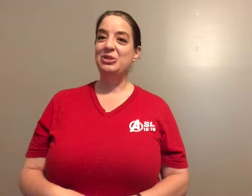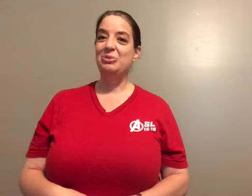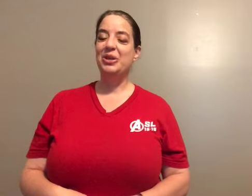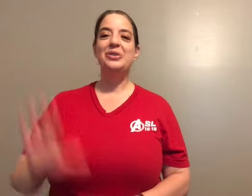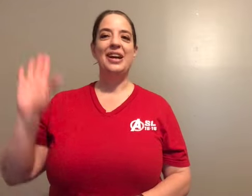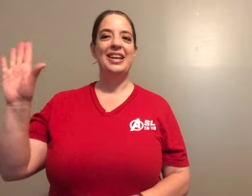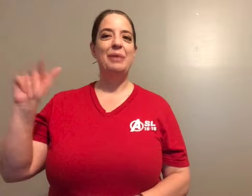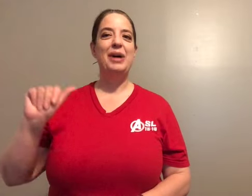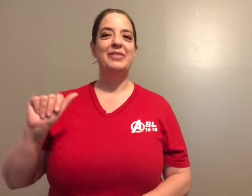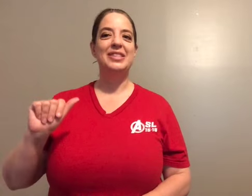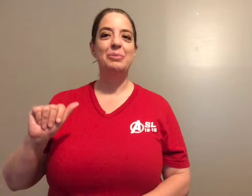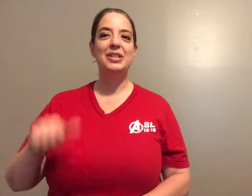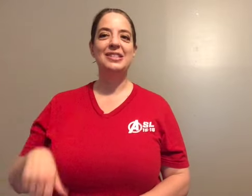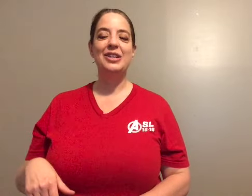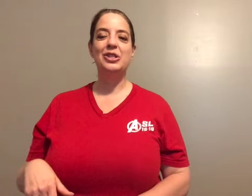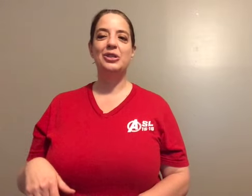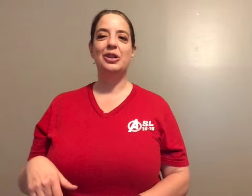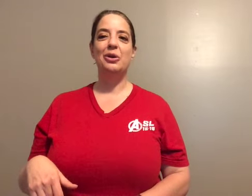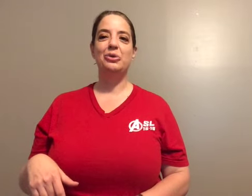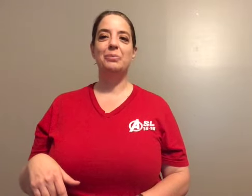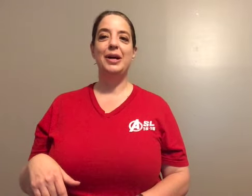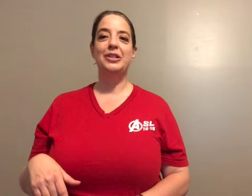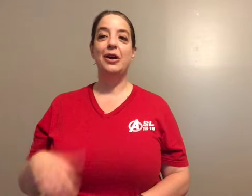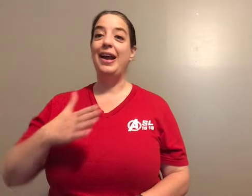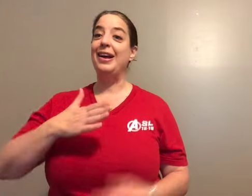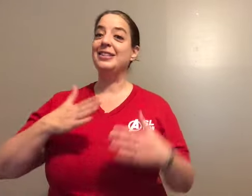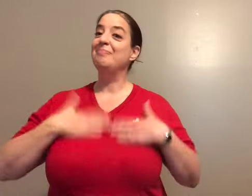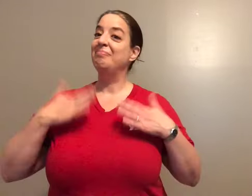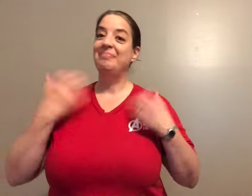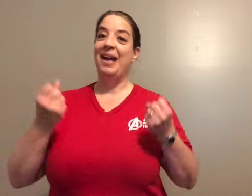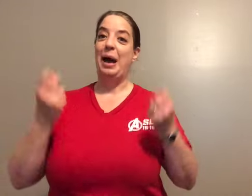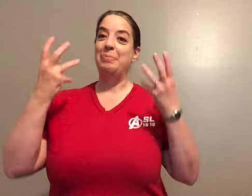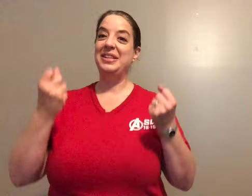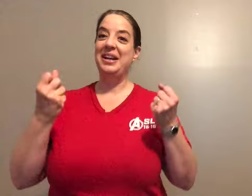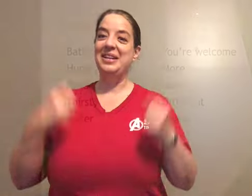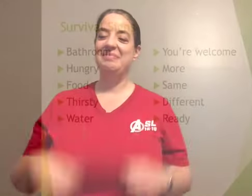Practice through those. Again, we'll have a summary slide so you can go through them on your own, and happy signing.